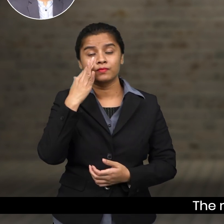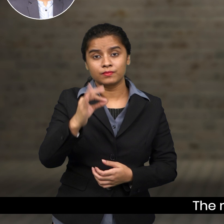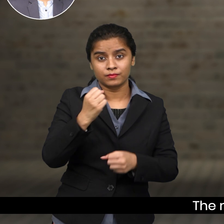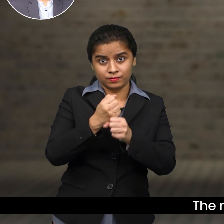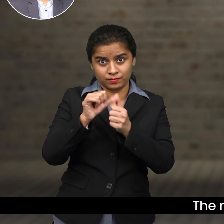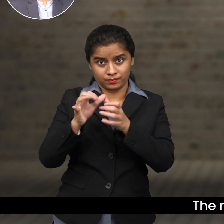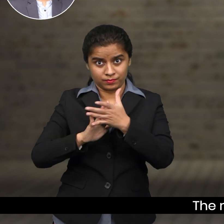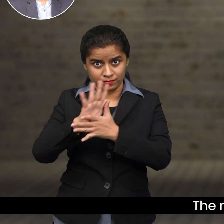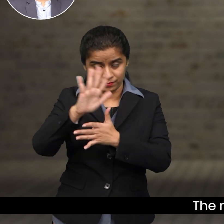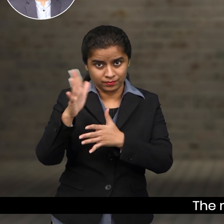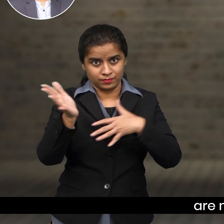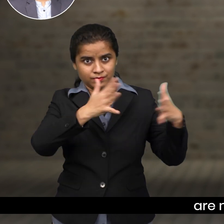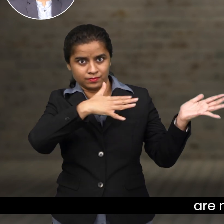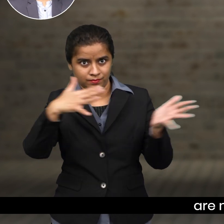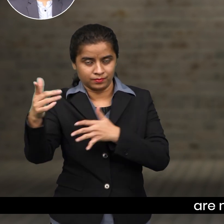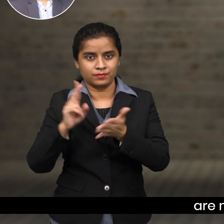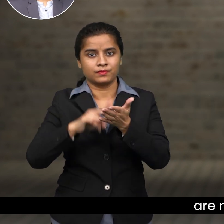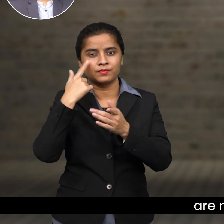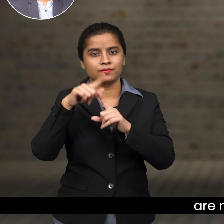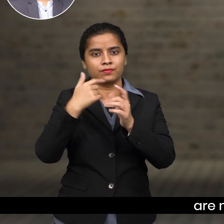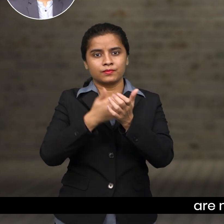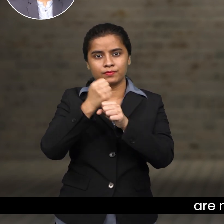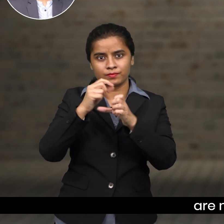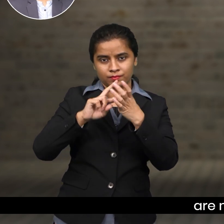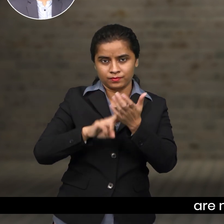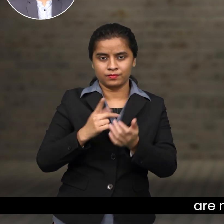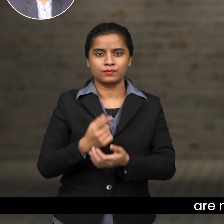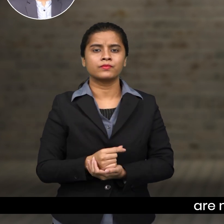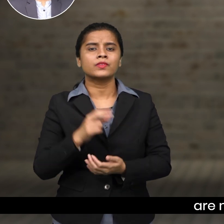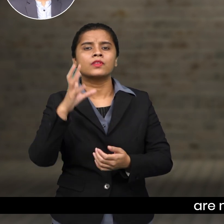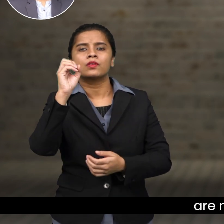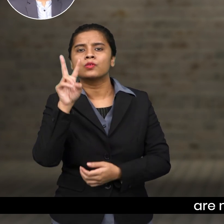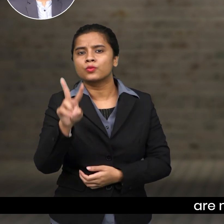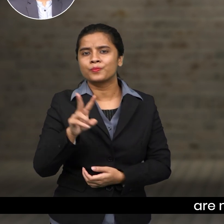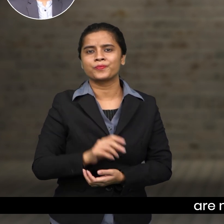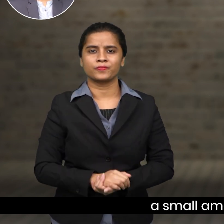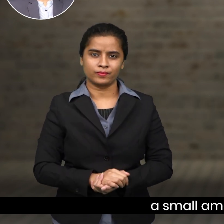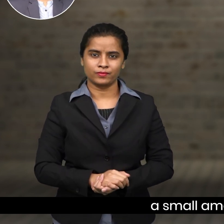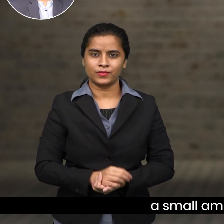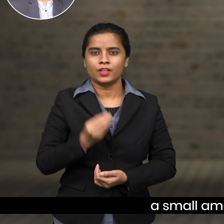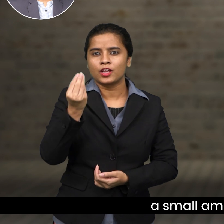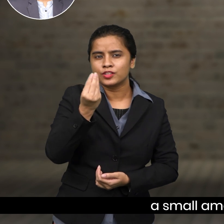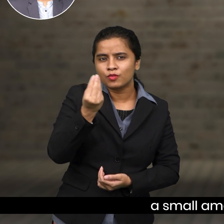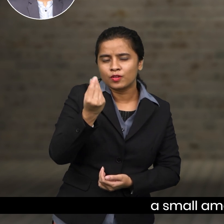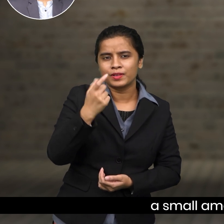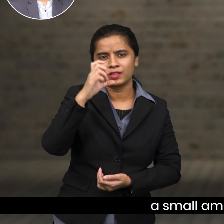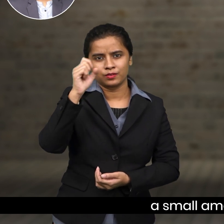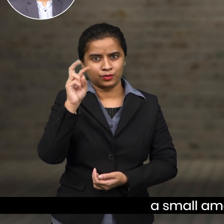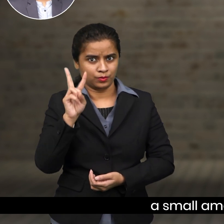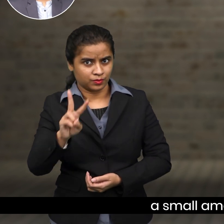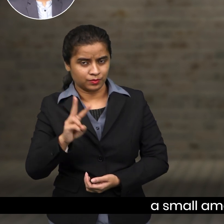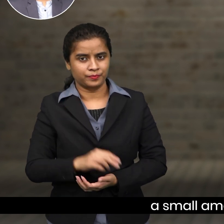main gases in air are nitrogen, oxygen, a small amount of